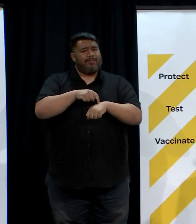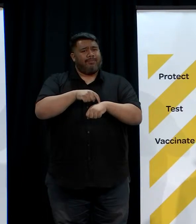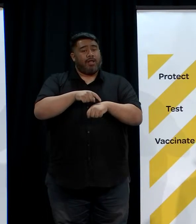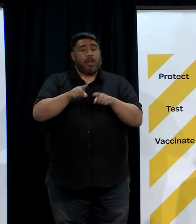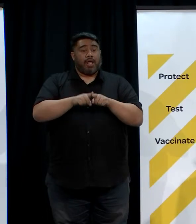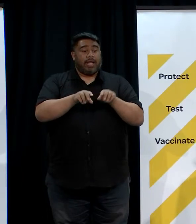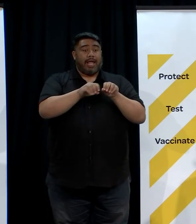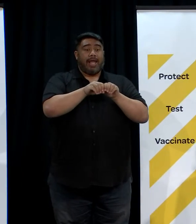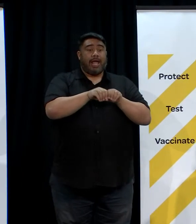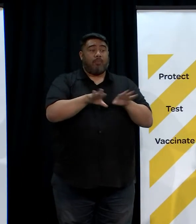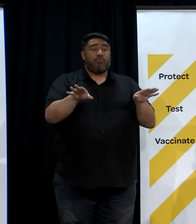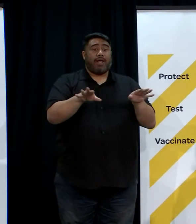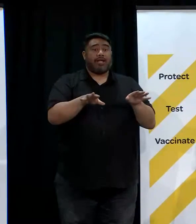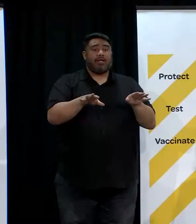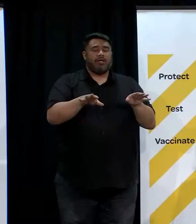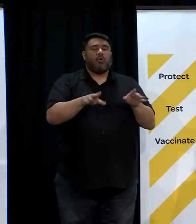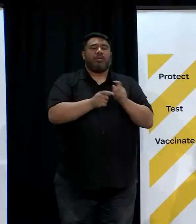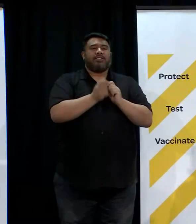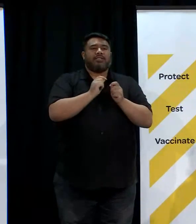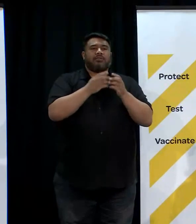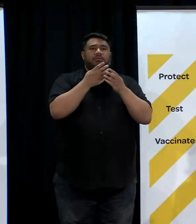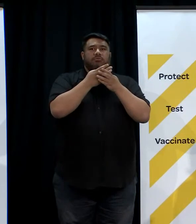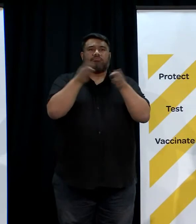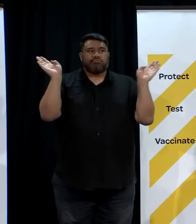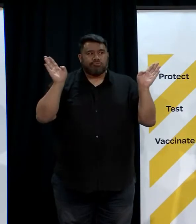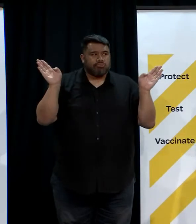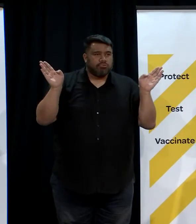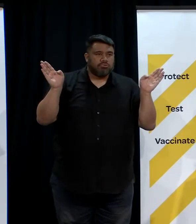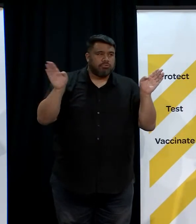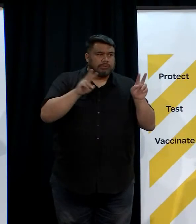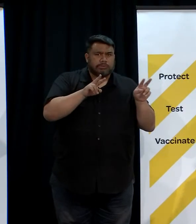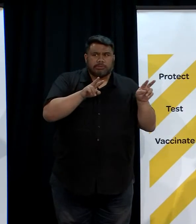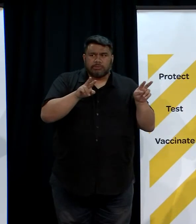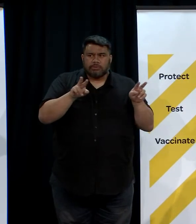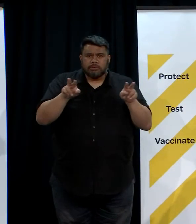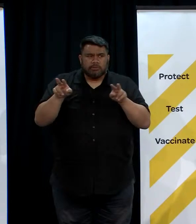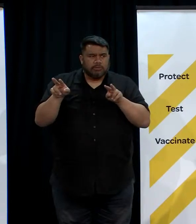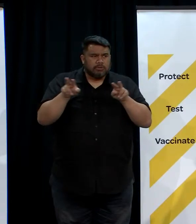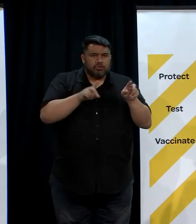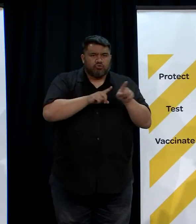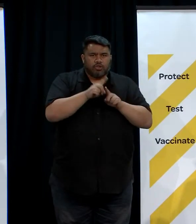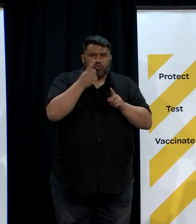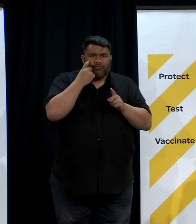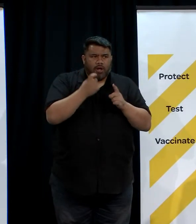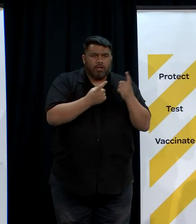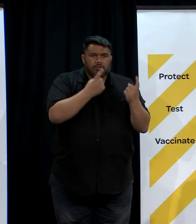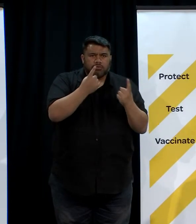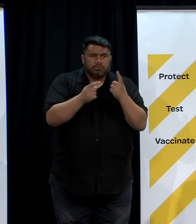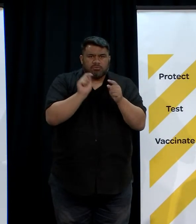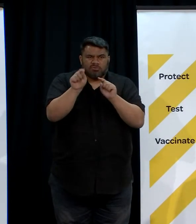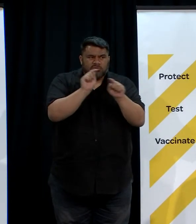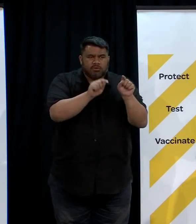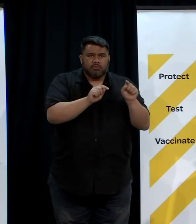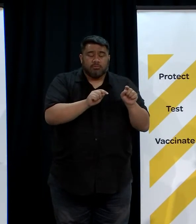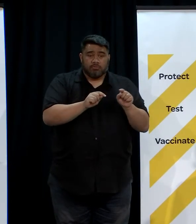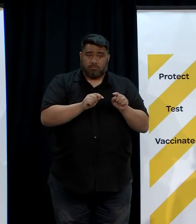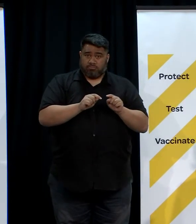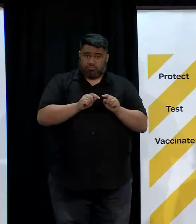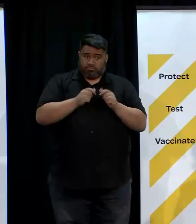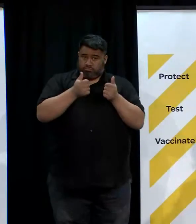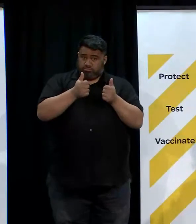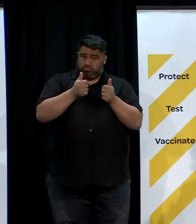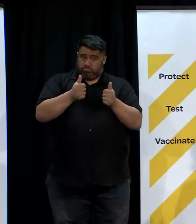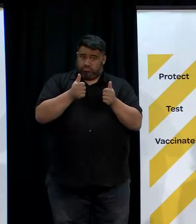to identify any cases out there. And we've done that successfully. And if you look at the epidemic curve is almost a perfectly